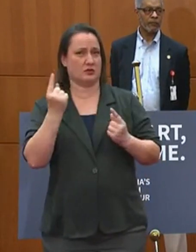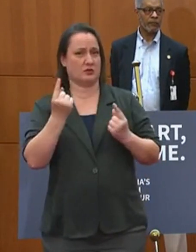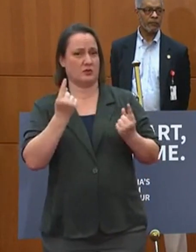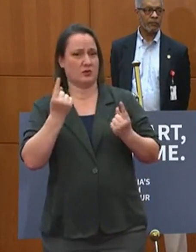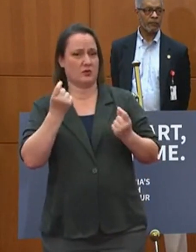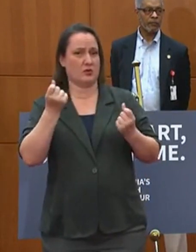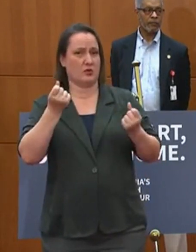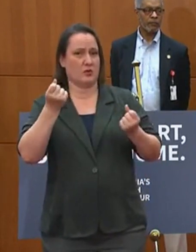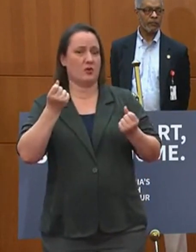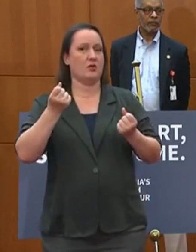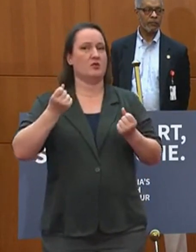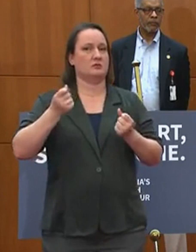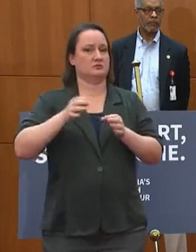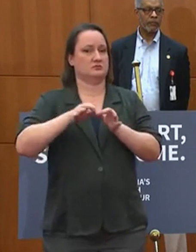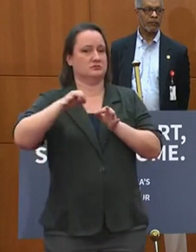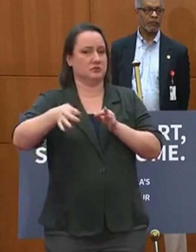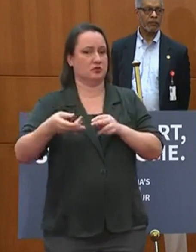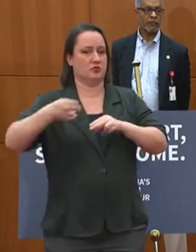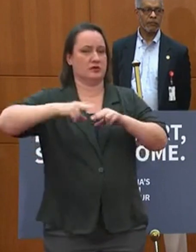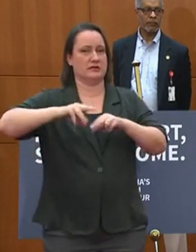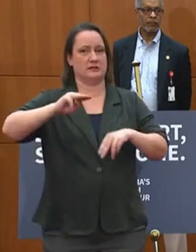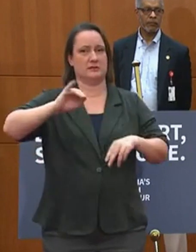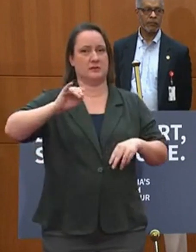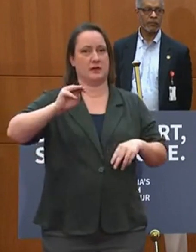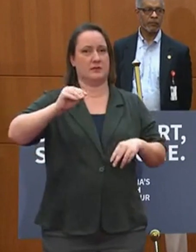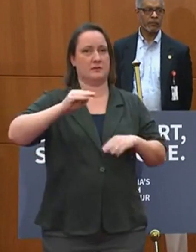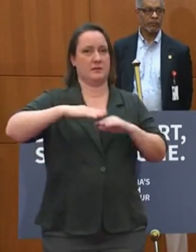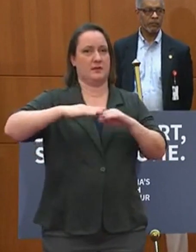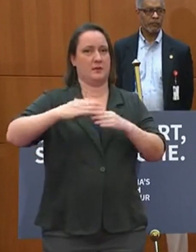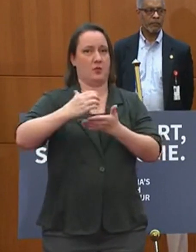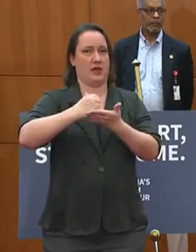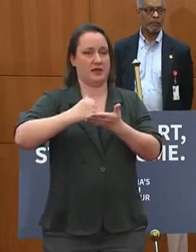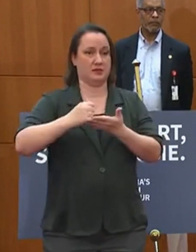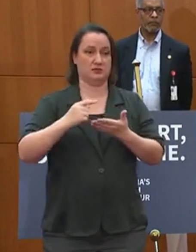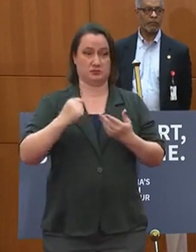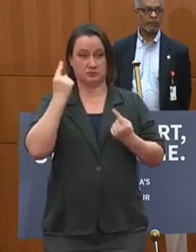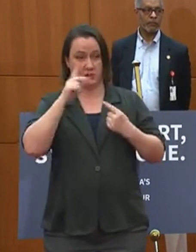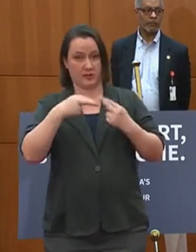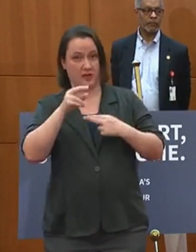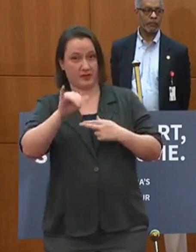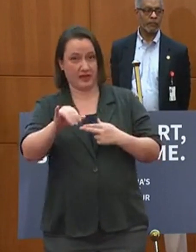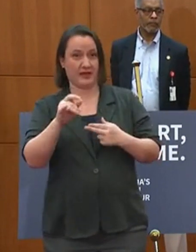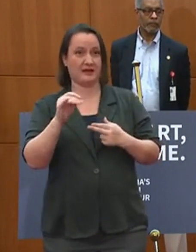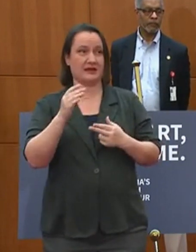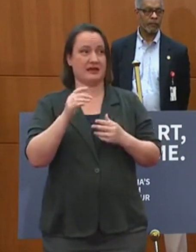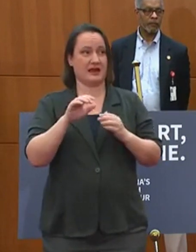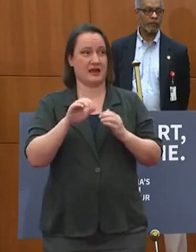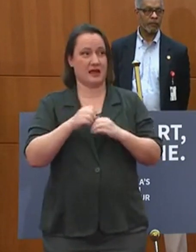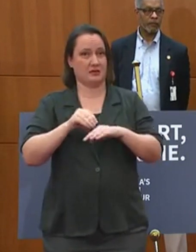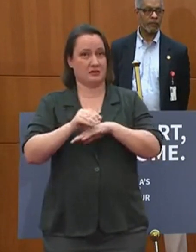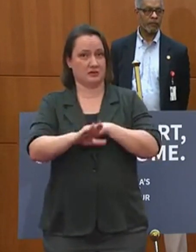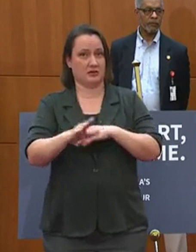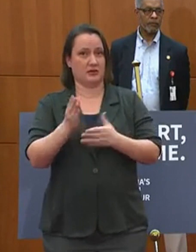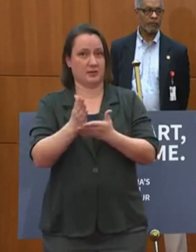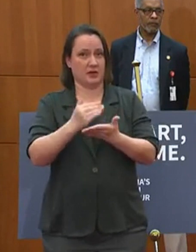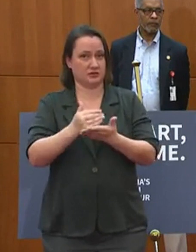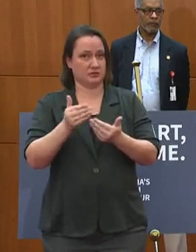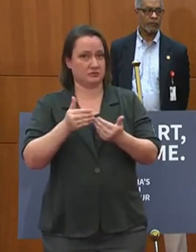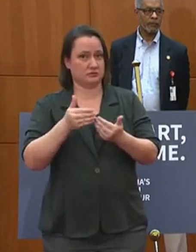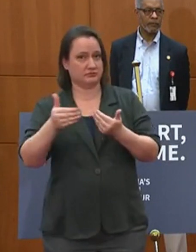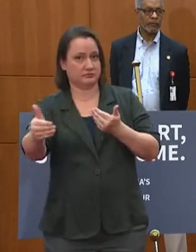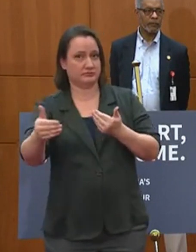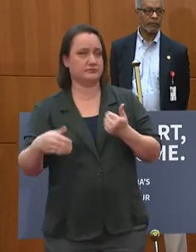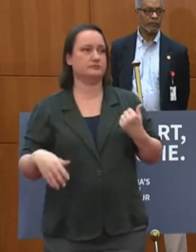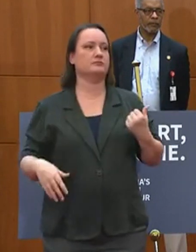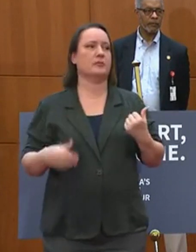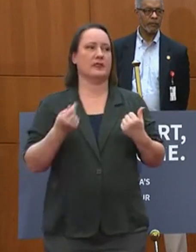minimum wage. Do you have any thoughts on those issues and what this is going to do to the budget going forward? Just, Greg, I think there are a couple parts to your question